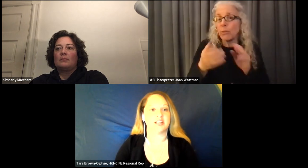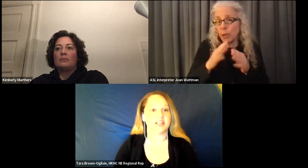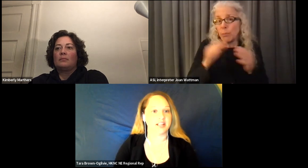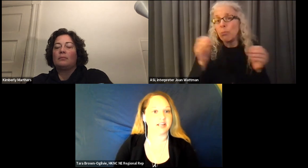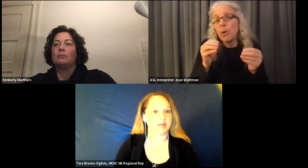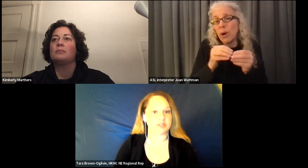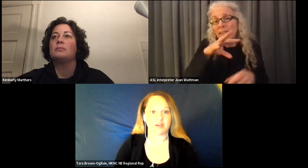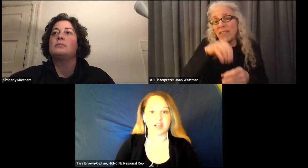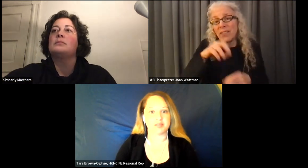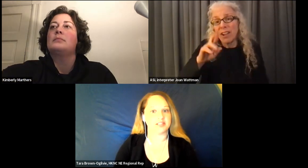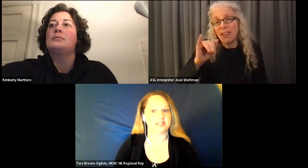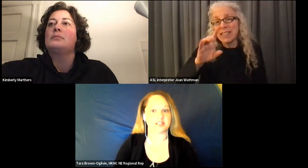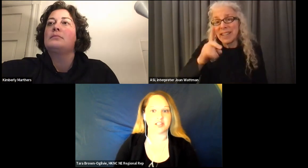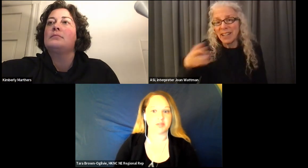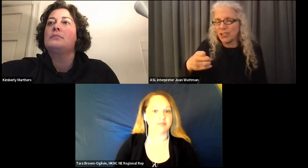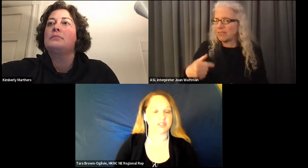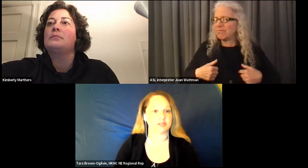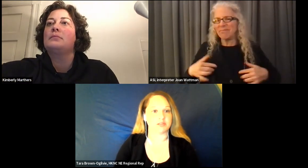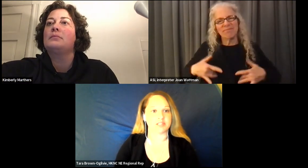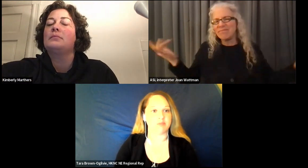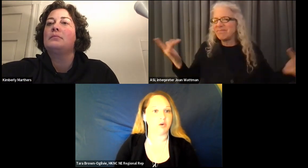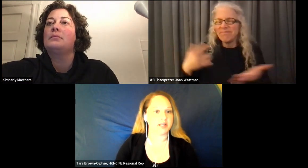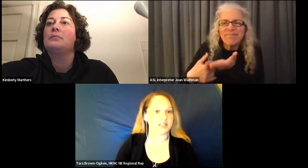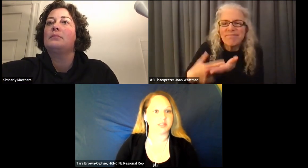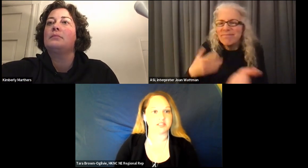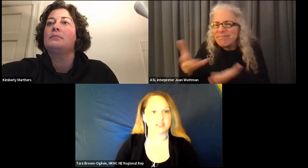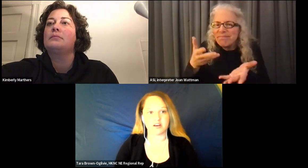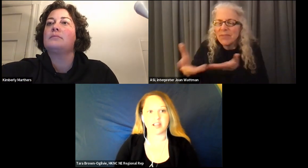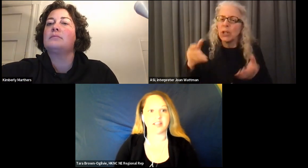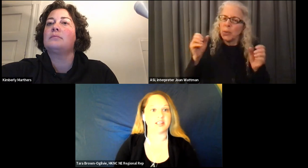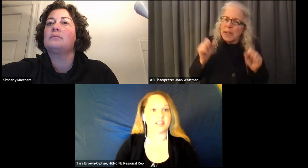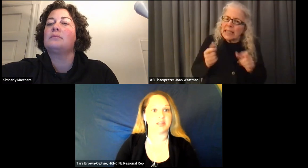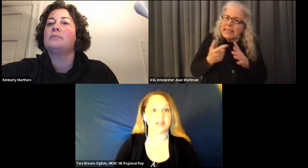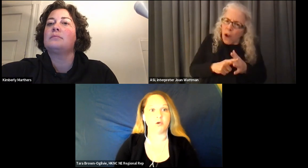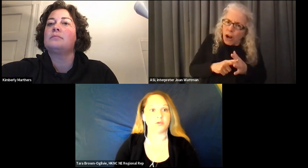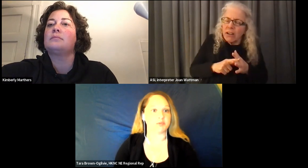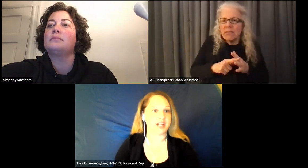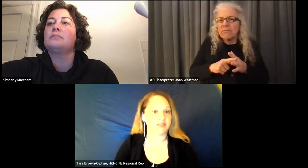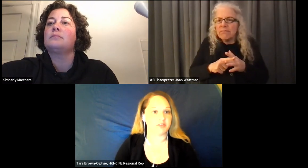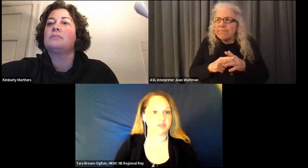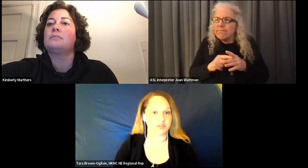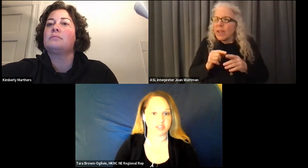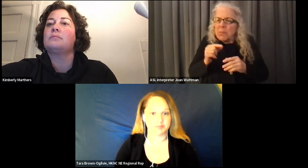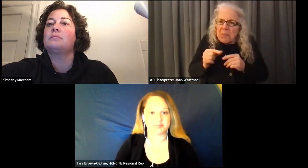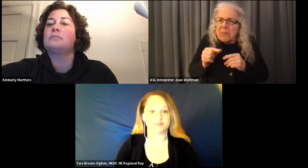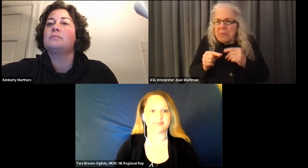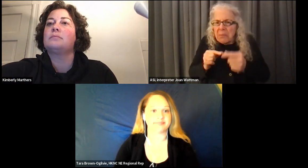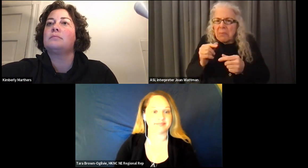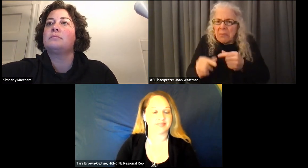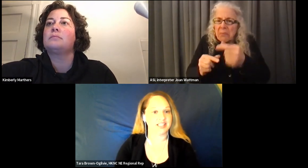commission. And I was so happy to discuss with him just small ways we can start, and then big goals that we could have for the